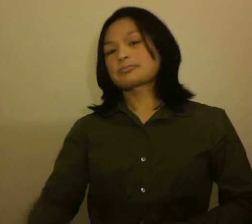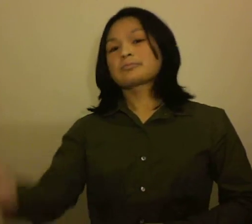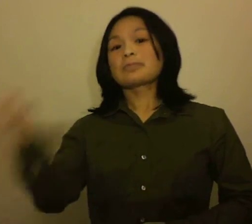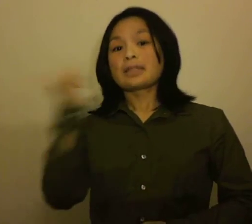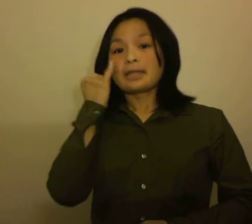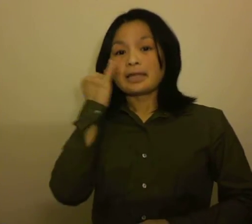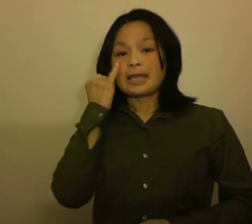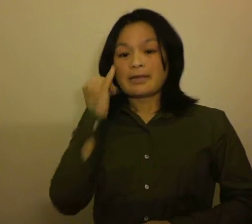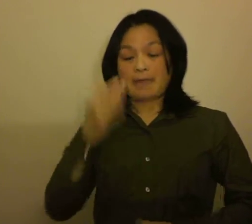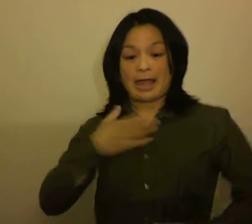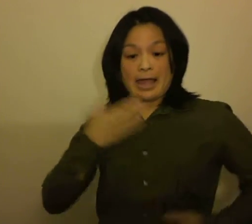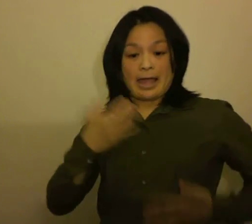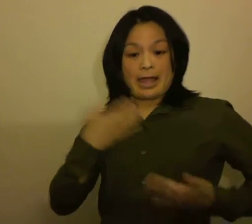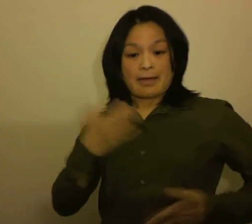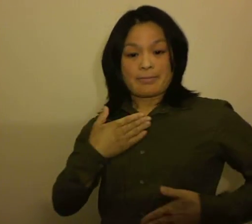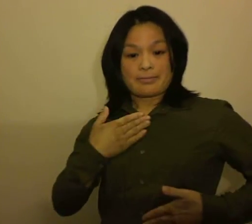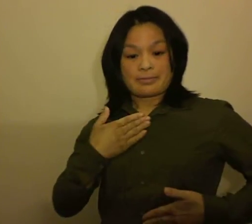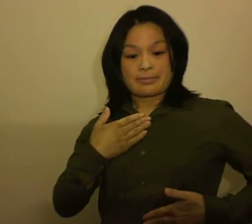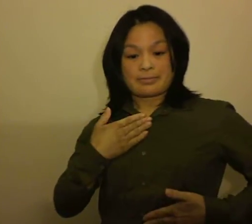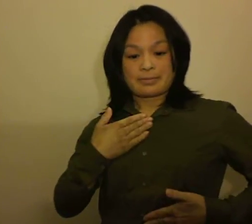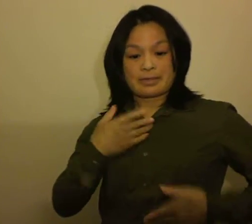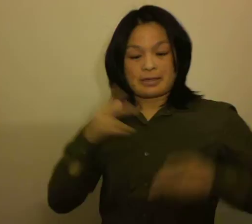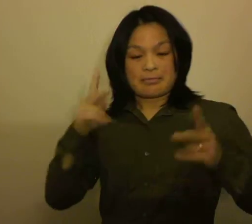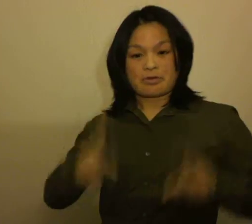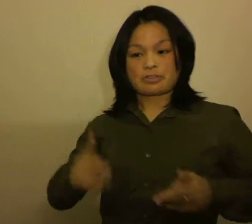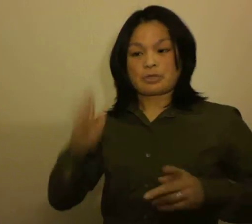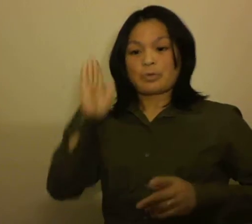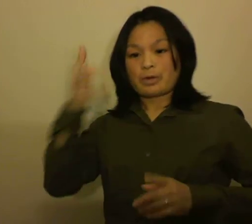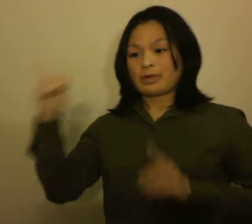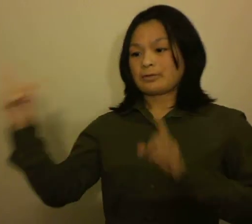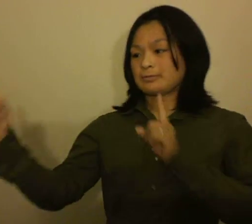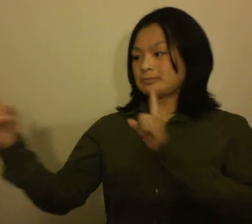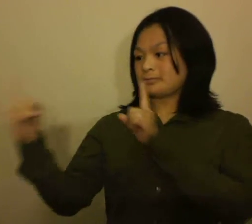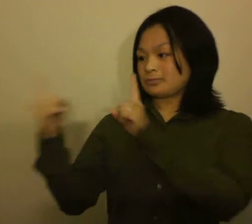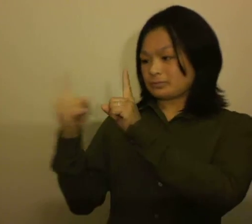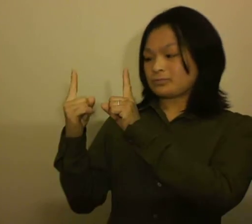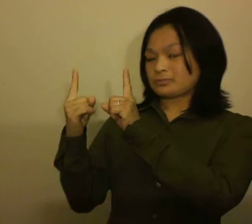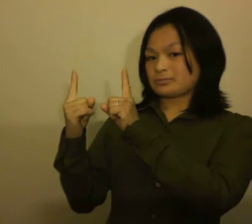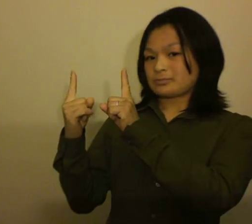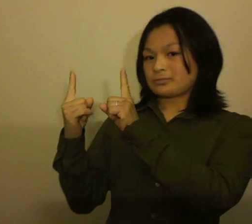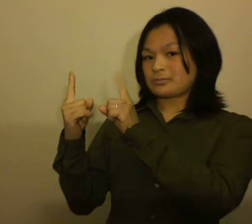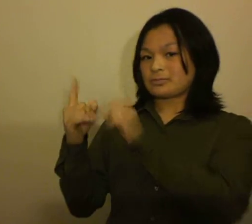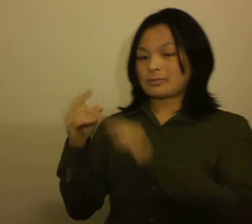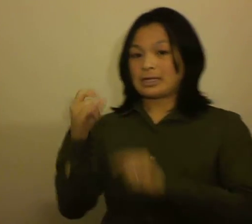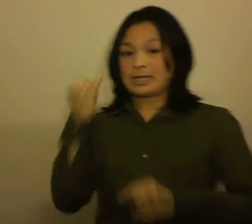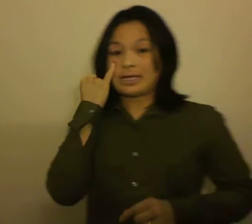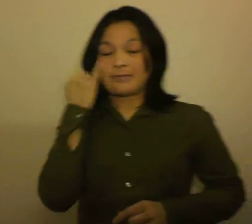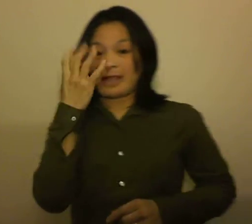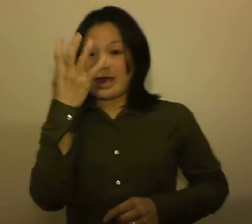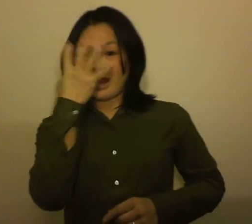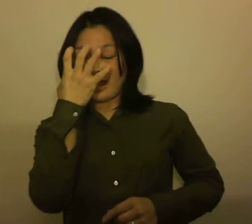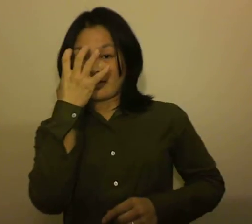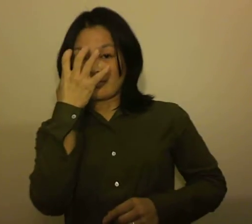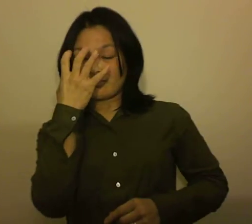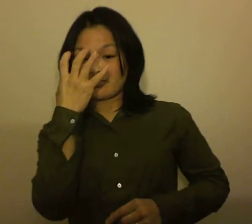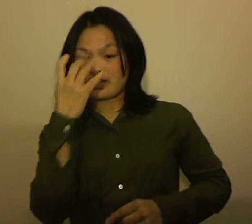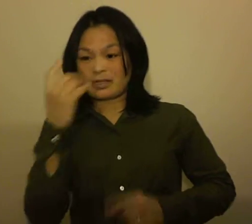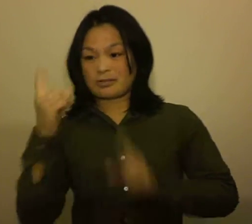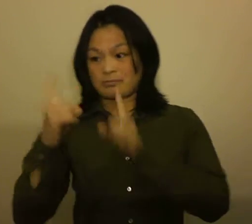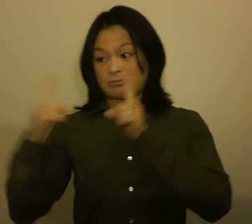good mood, but they are not willing to let an angry person come too close. After this exercise, point out